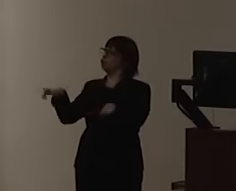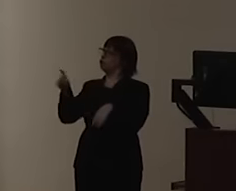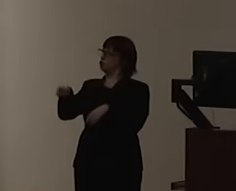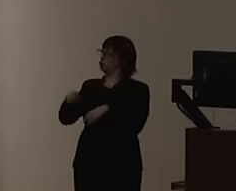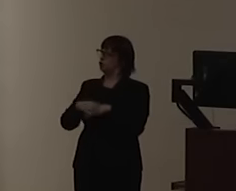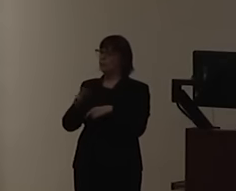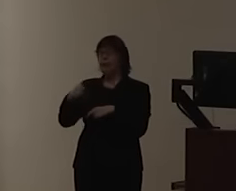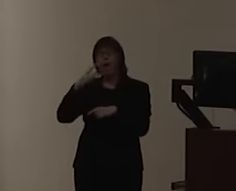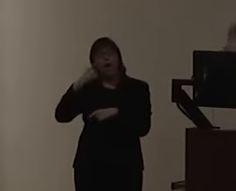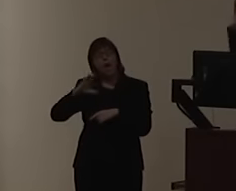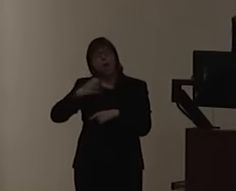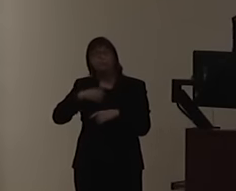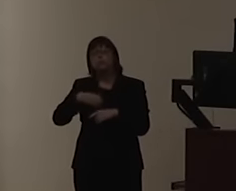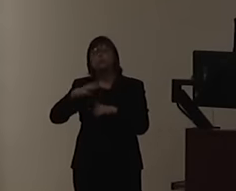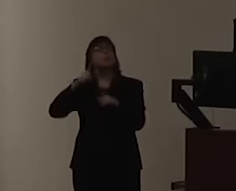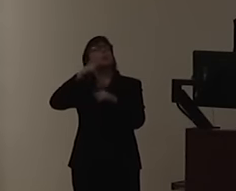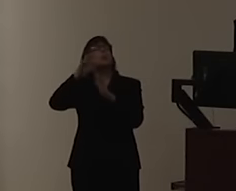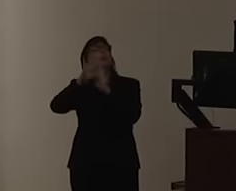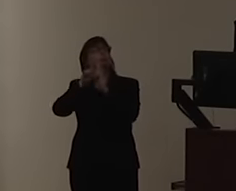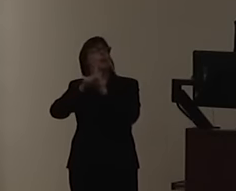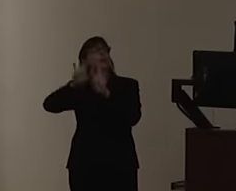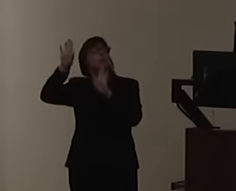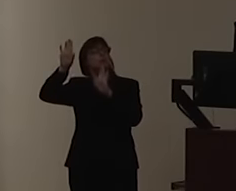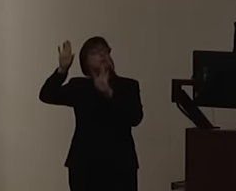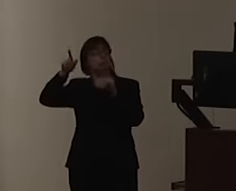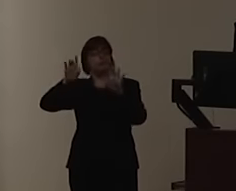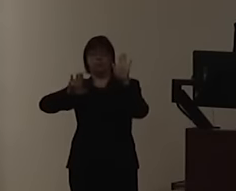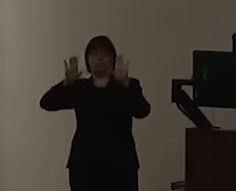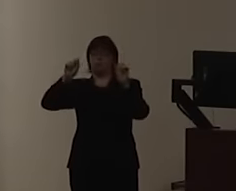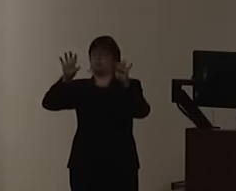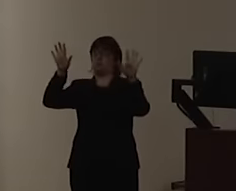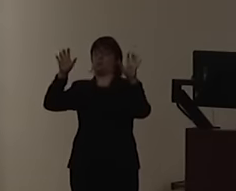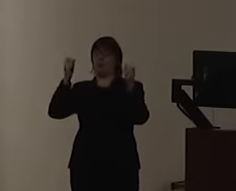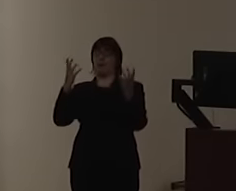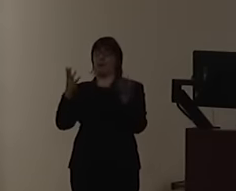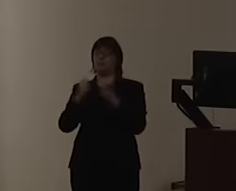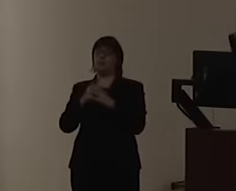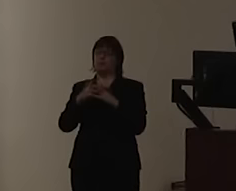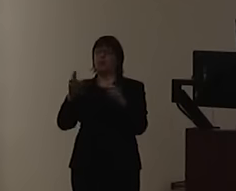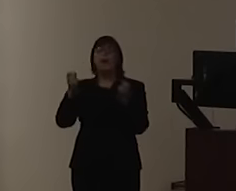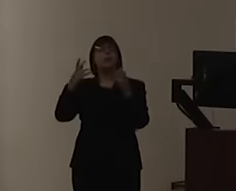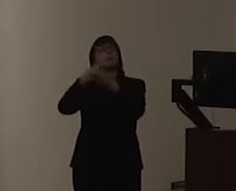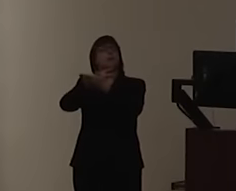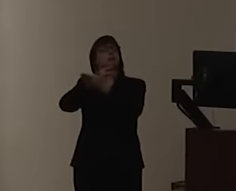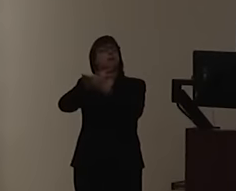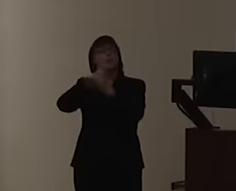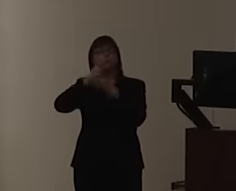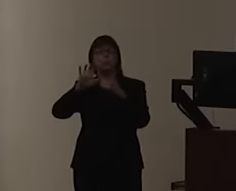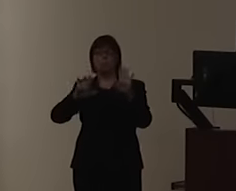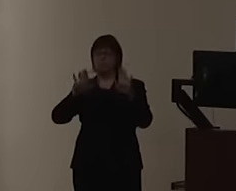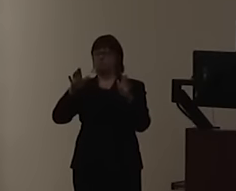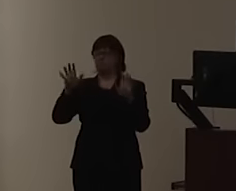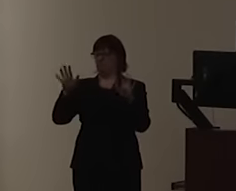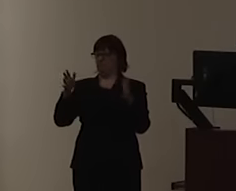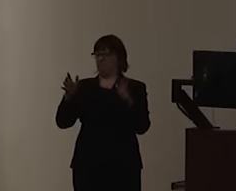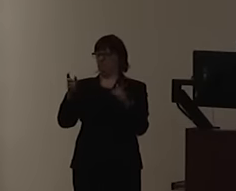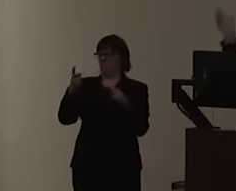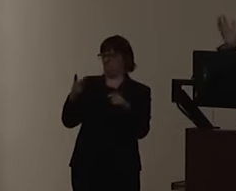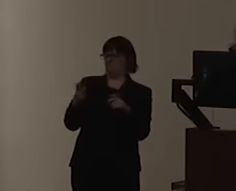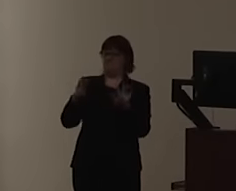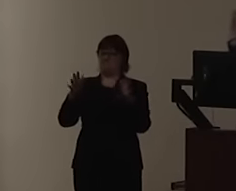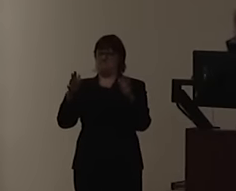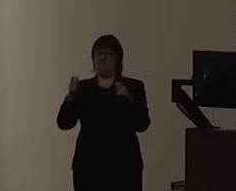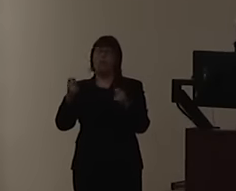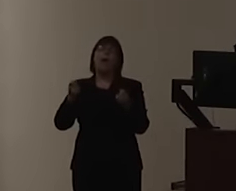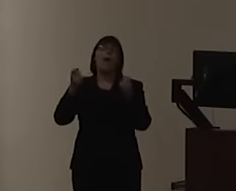said this when I was an undergraduate. How many of you are undergraduates? All right. How many of you are grad students? Well, I